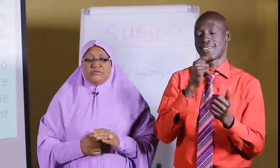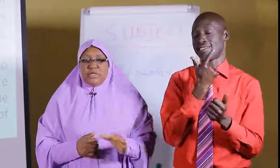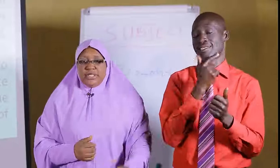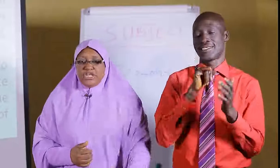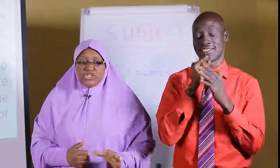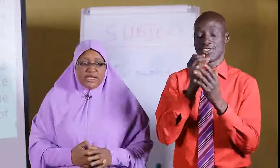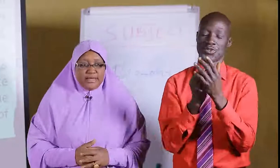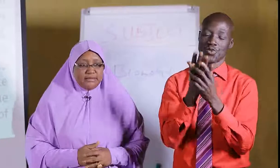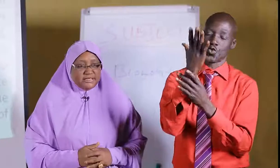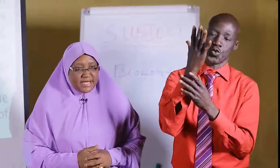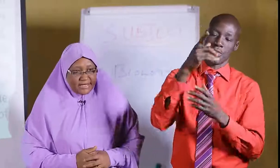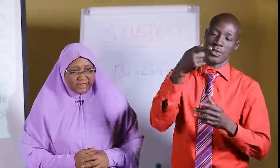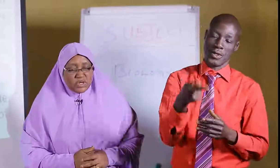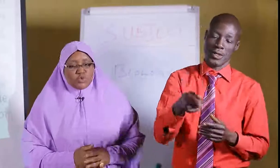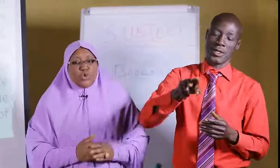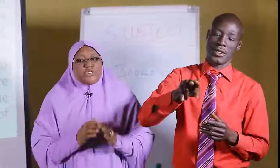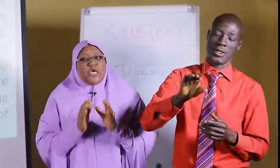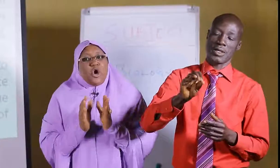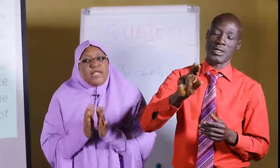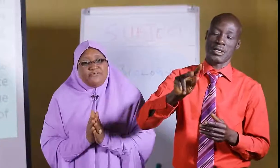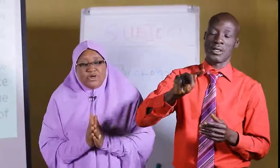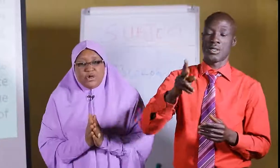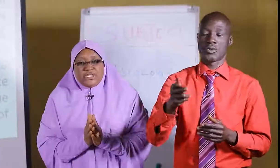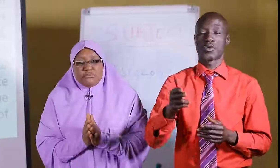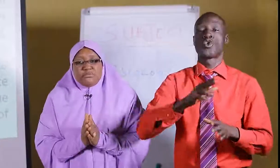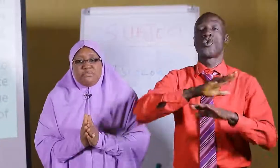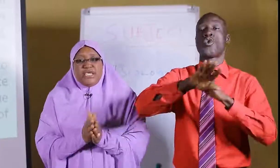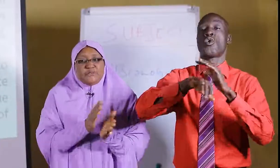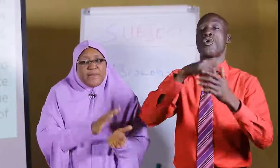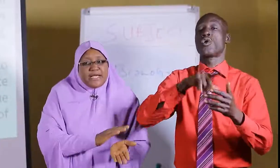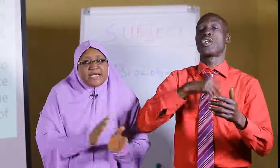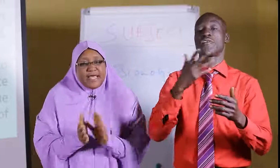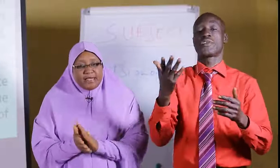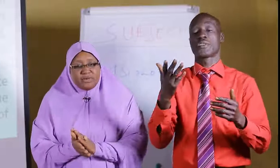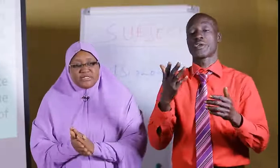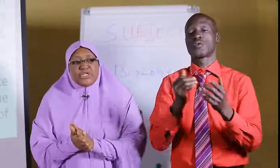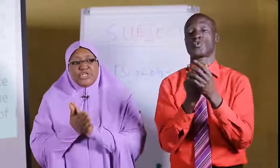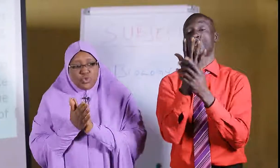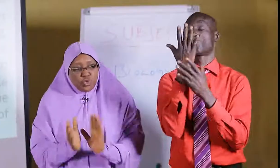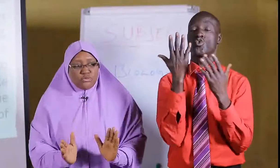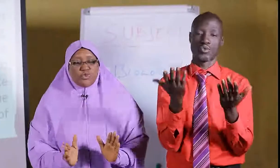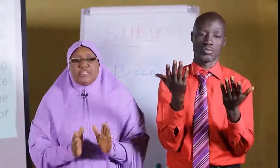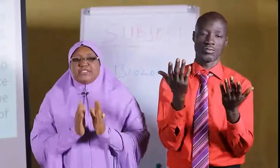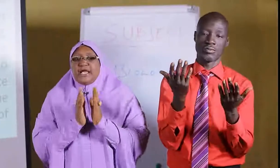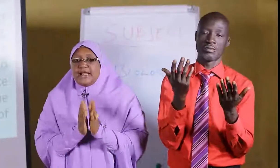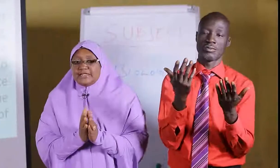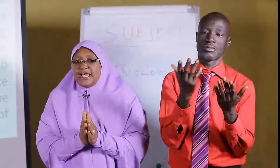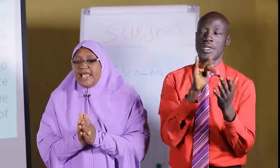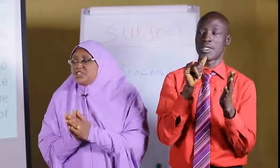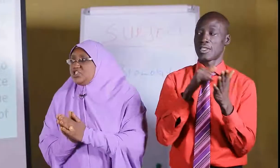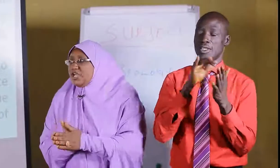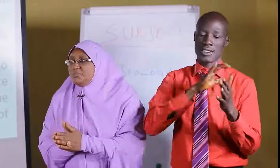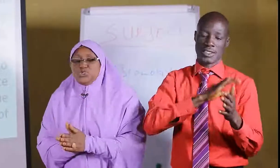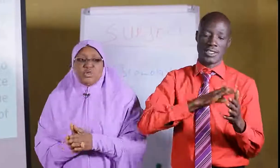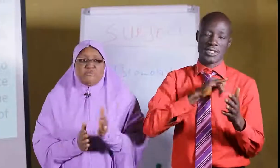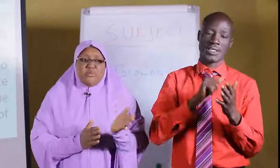your initial size. So we say all living organisms, be it plant and animals, they grow. So it is a character that